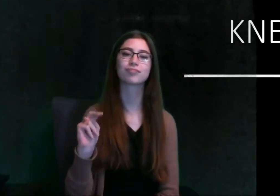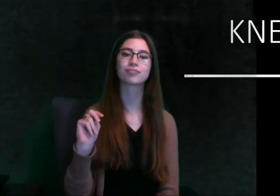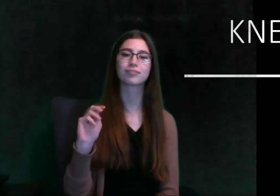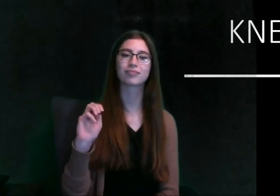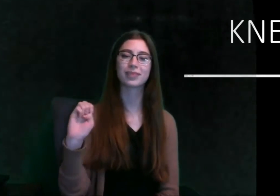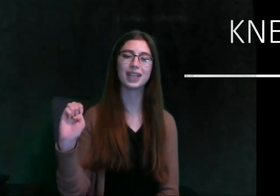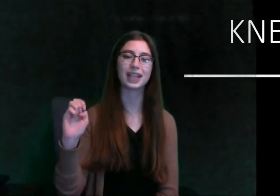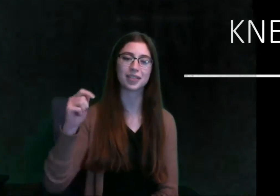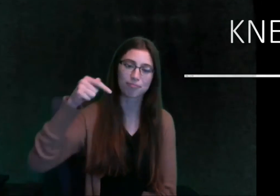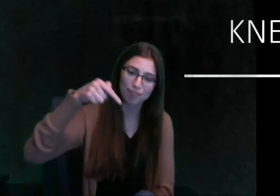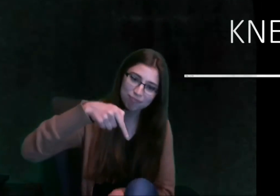Knee.